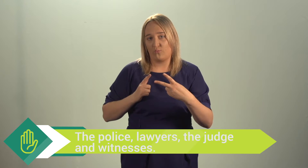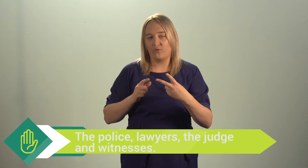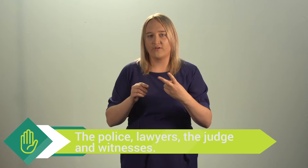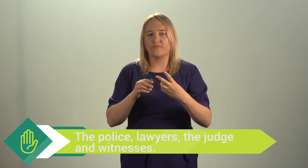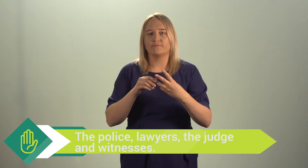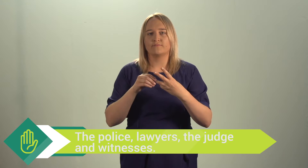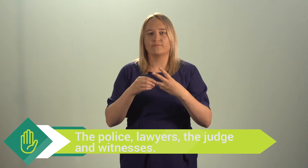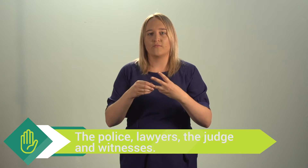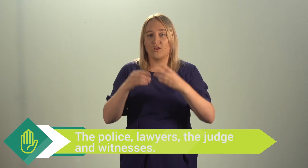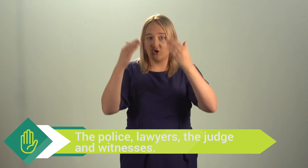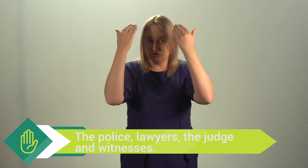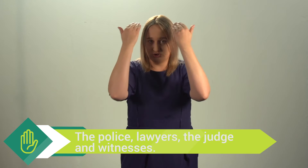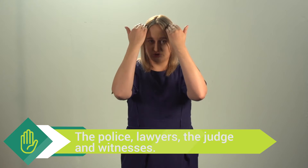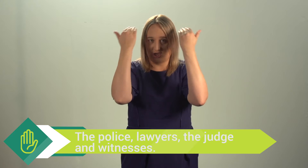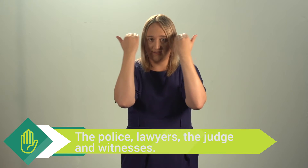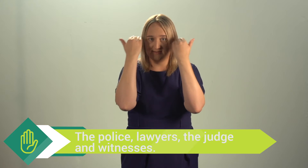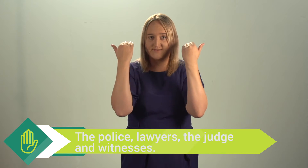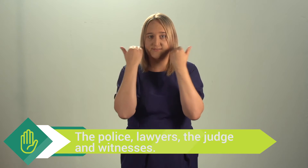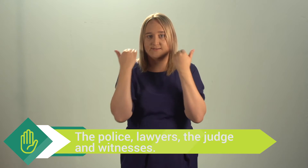lawyers, a judge,